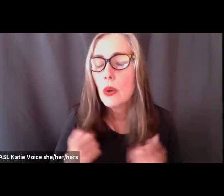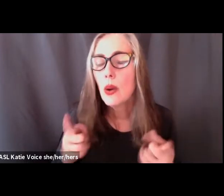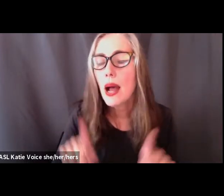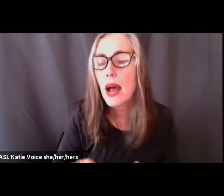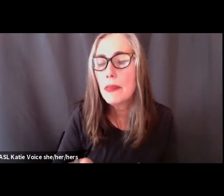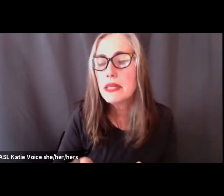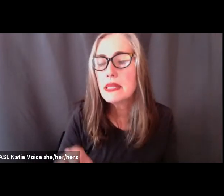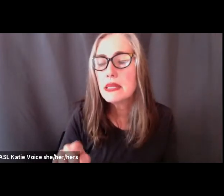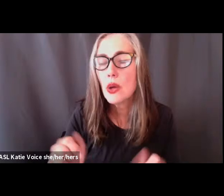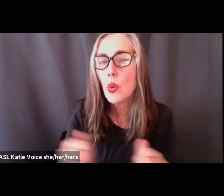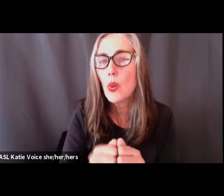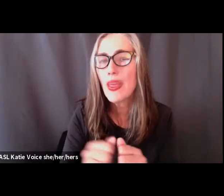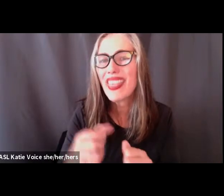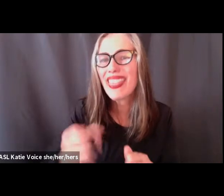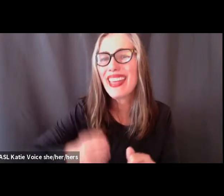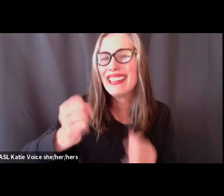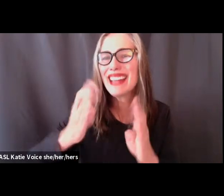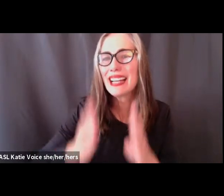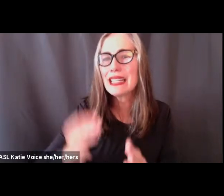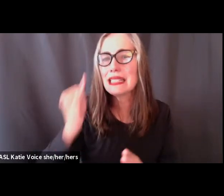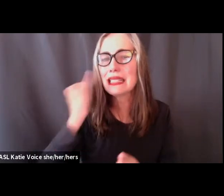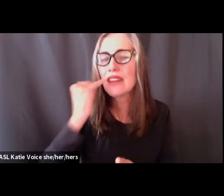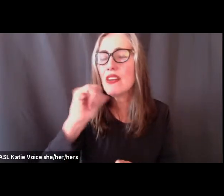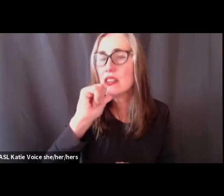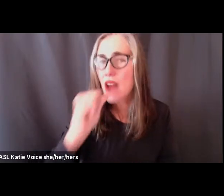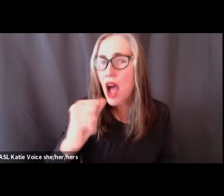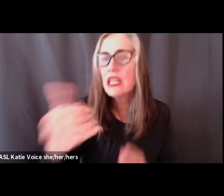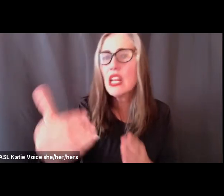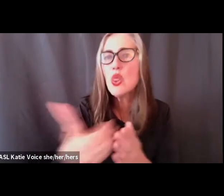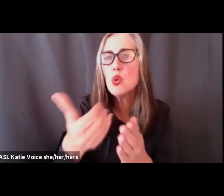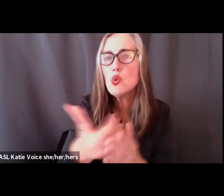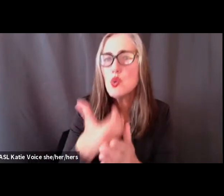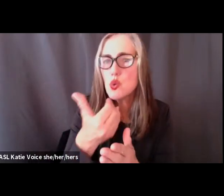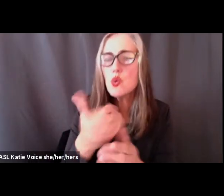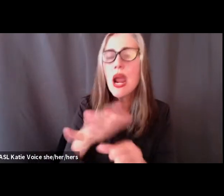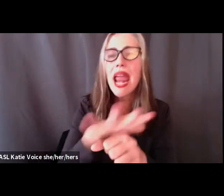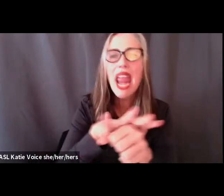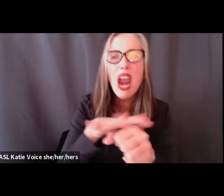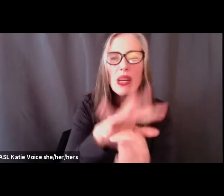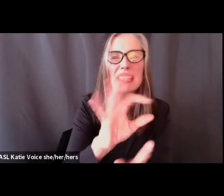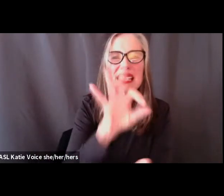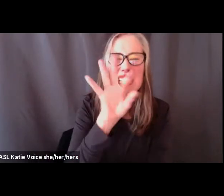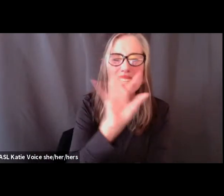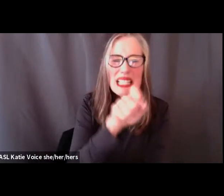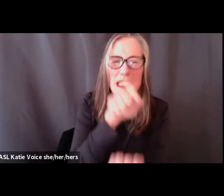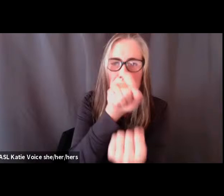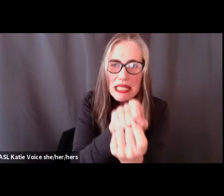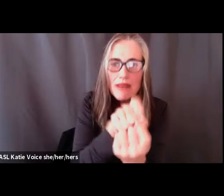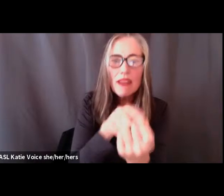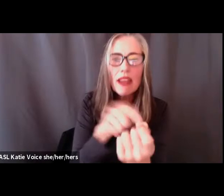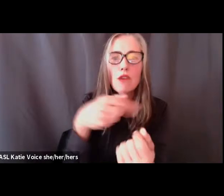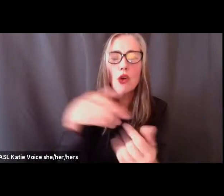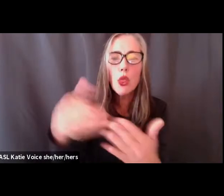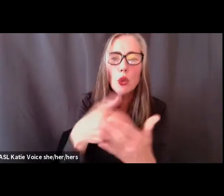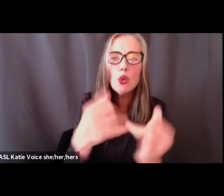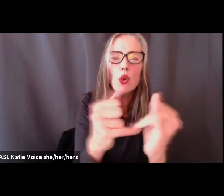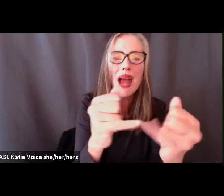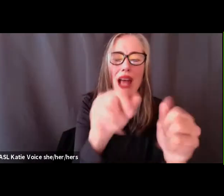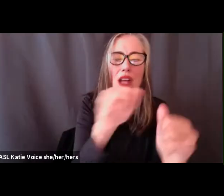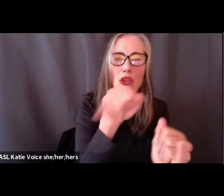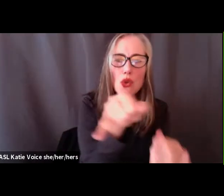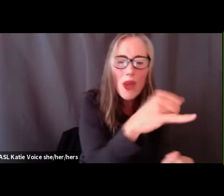elected delegates if they're not in the newly drawn, let's say they were elected to a certain district and they're not in the newly drawn lines now? How would they